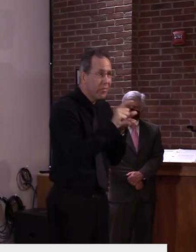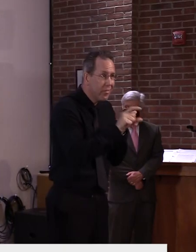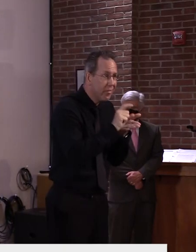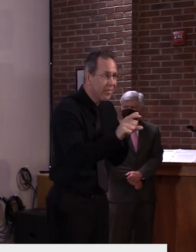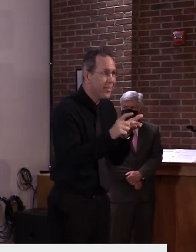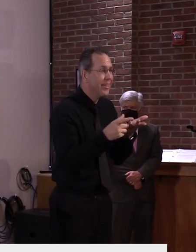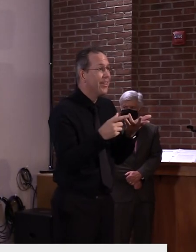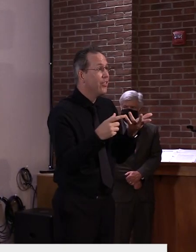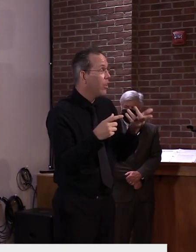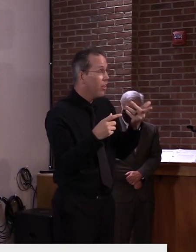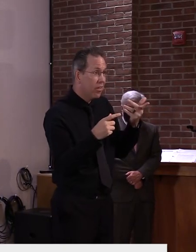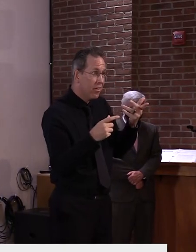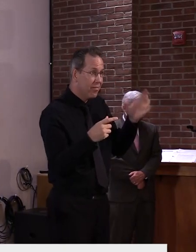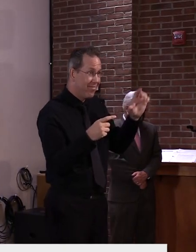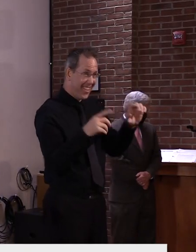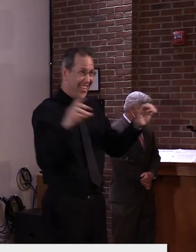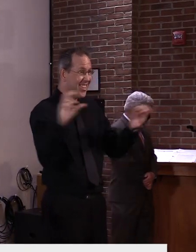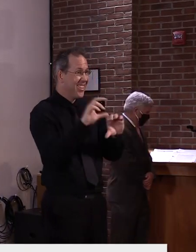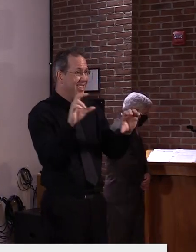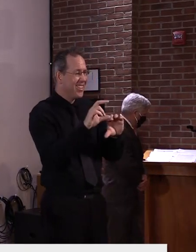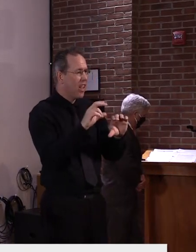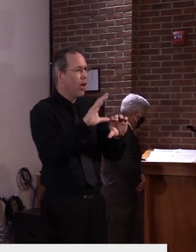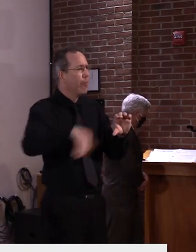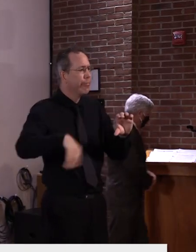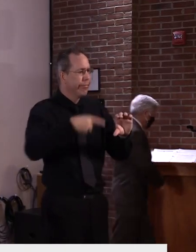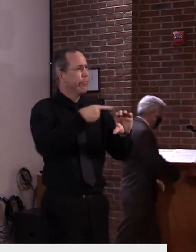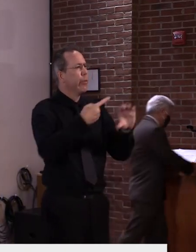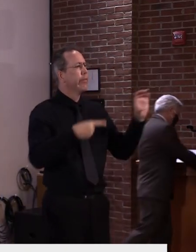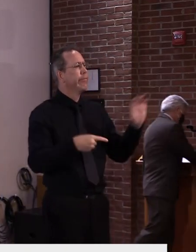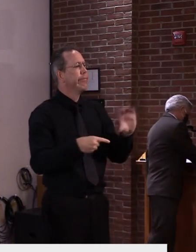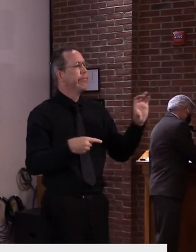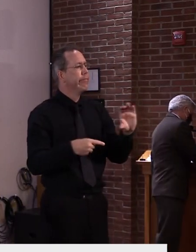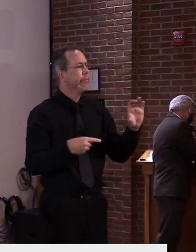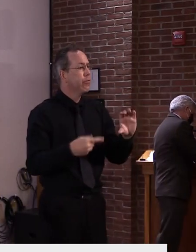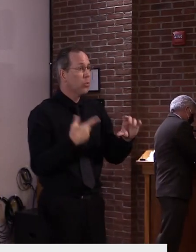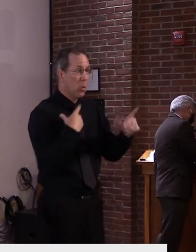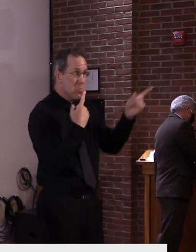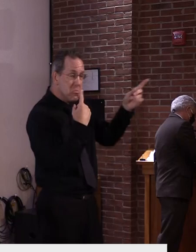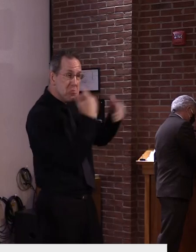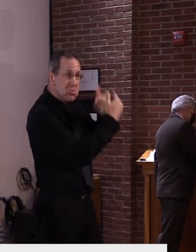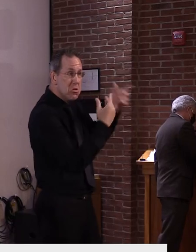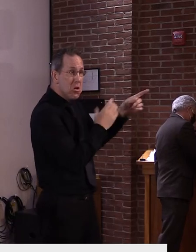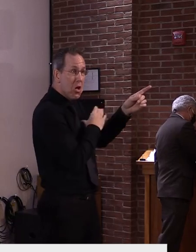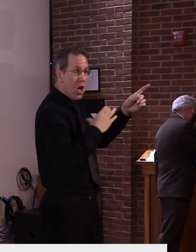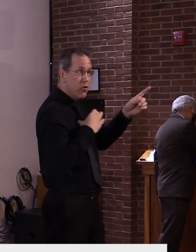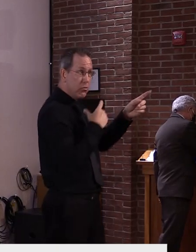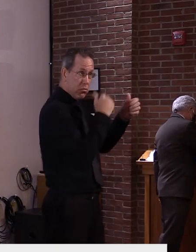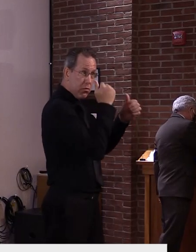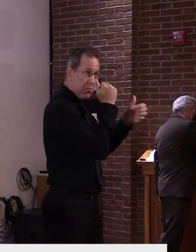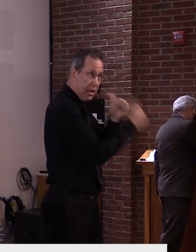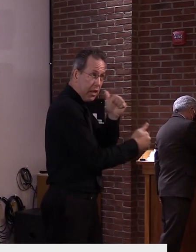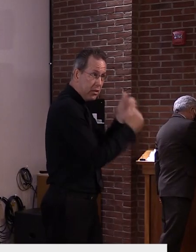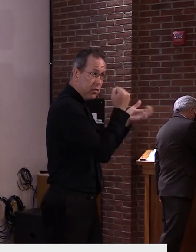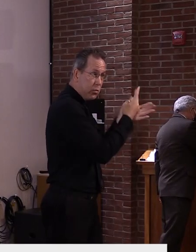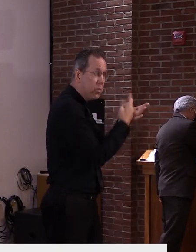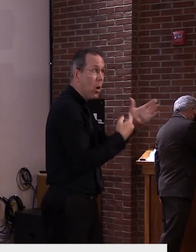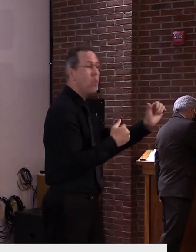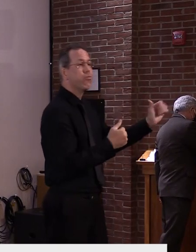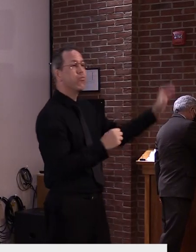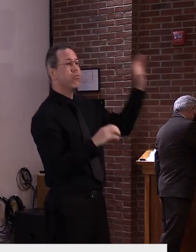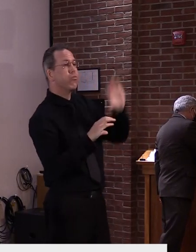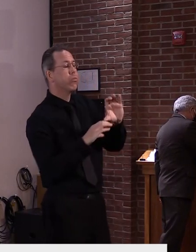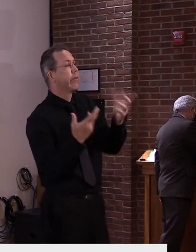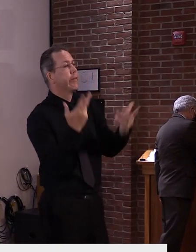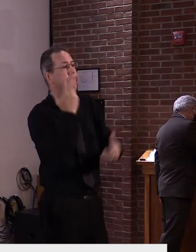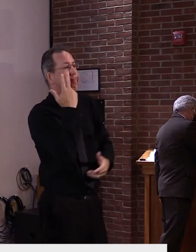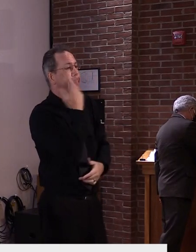in Congress to continue in some capacity, but again, we'll have to wait and see if they're able to be